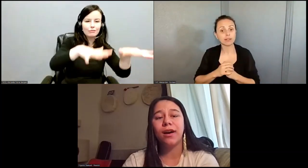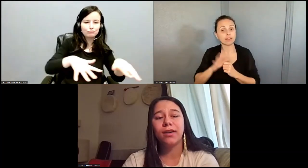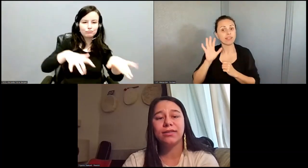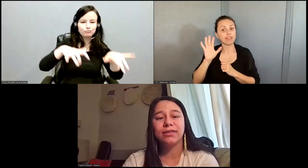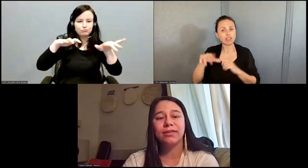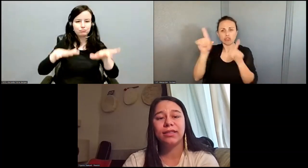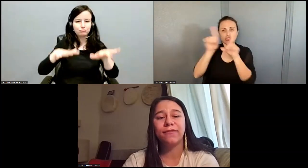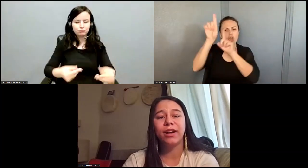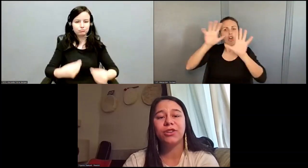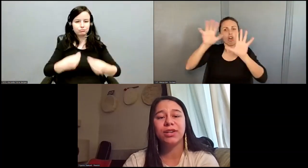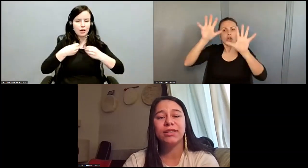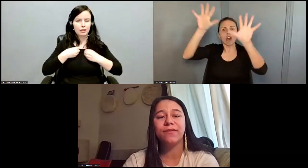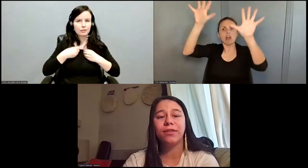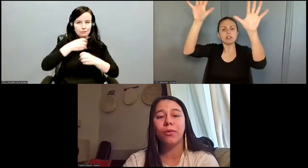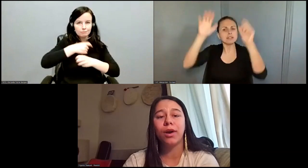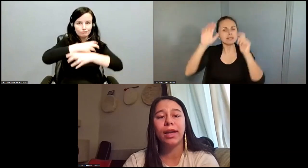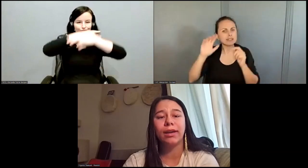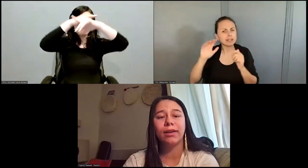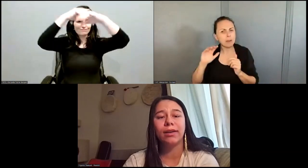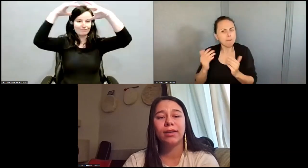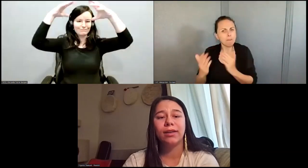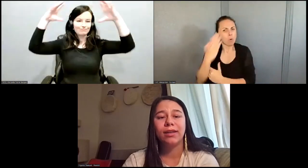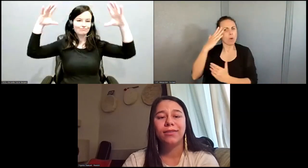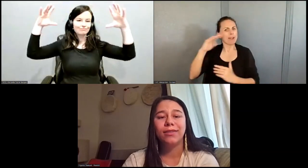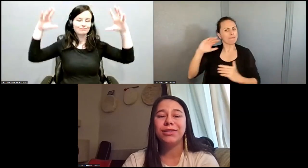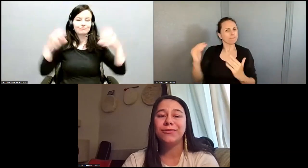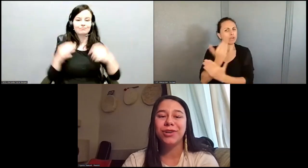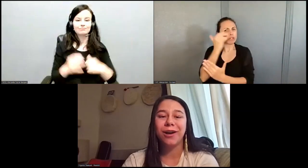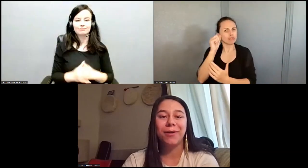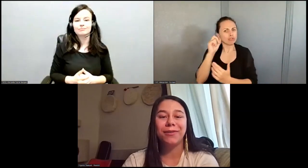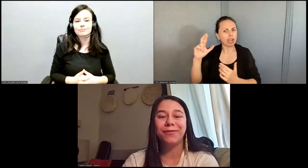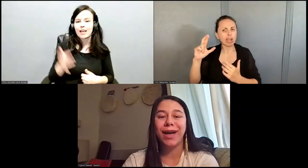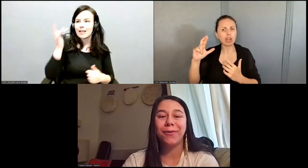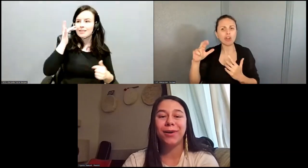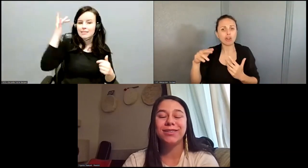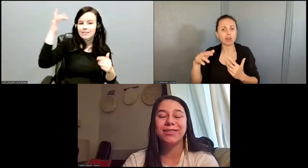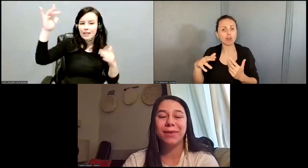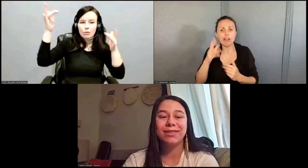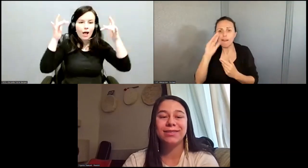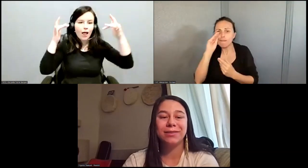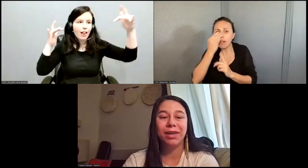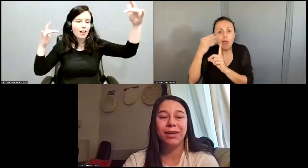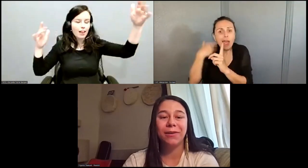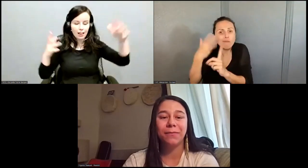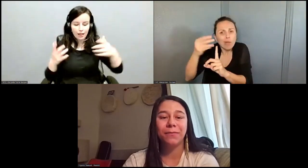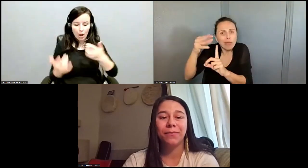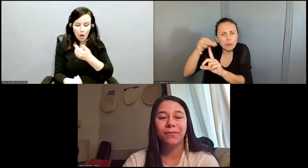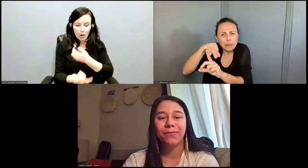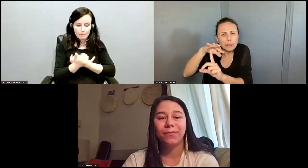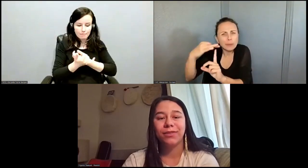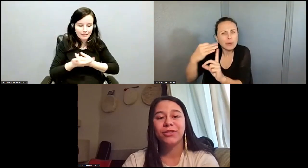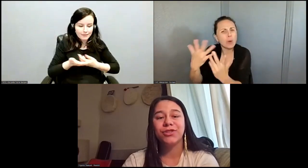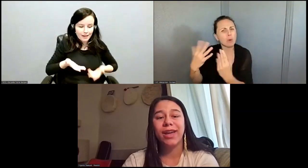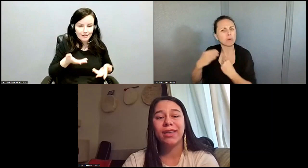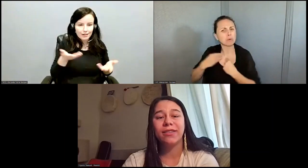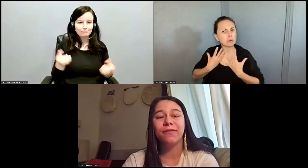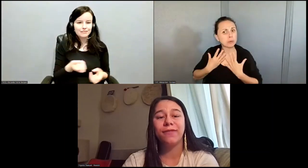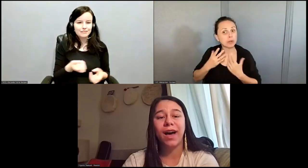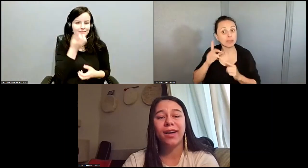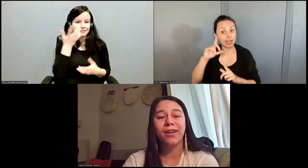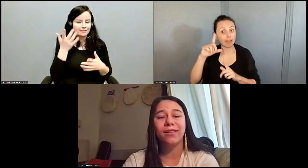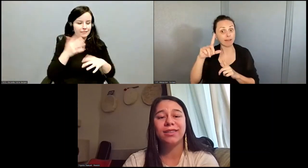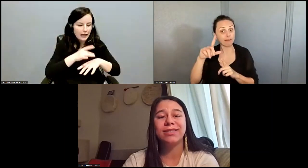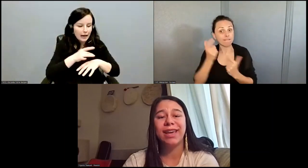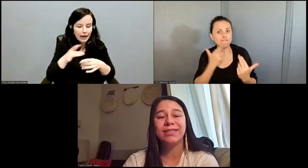of the stars, the freshness of the morning, the dewdrop on the flower speaks to me. The strength of